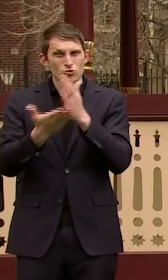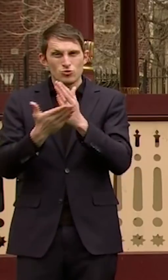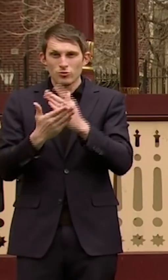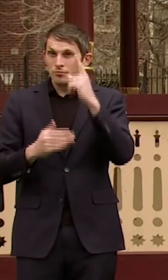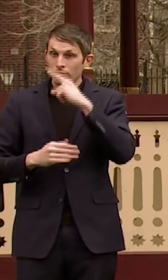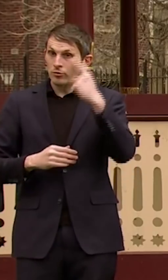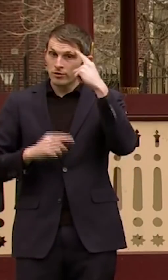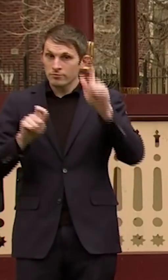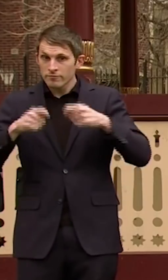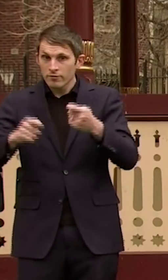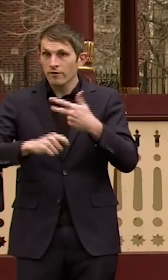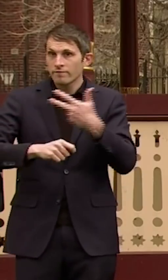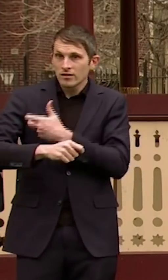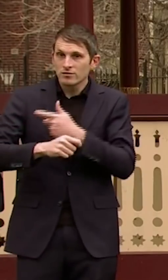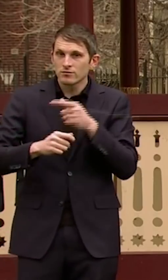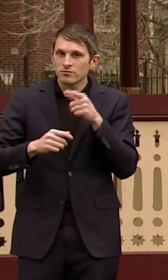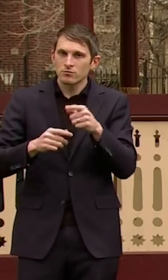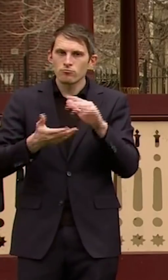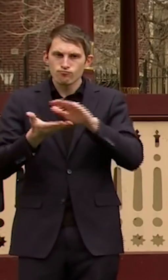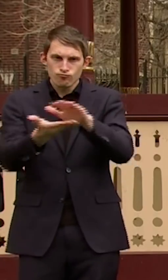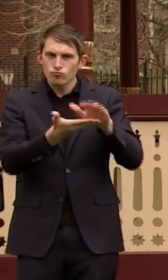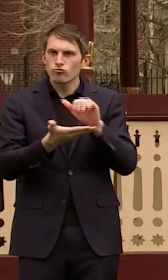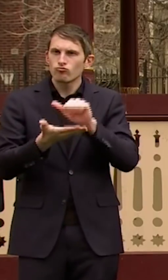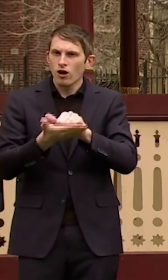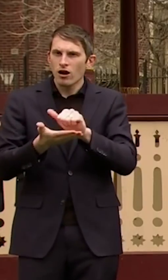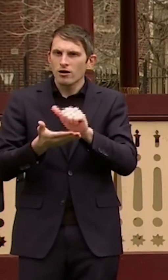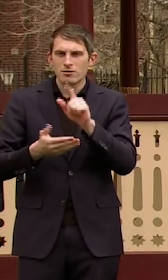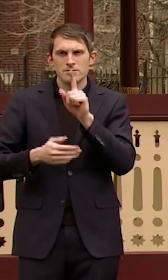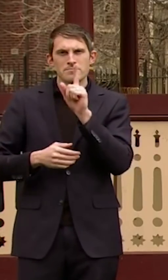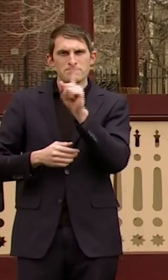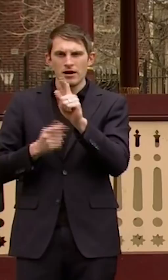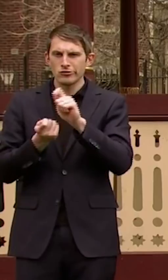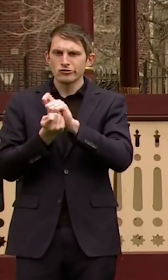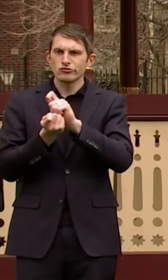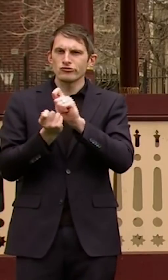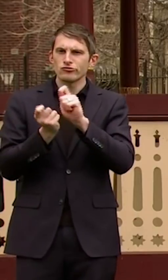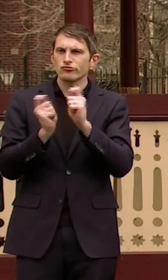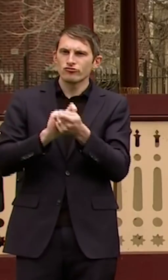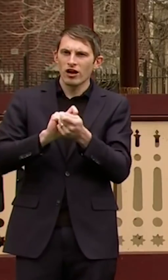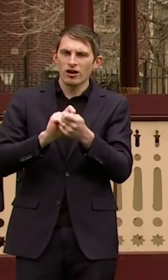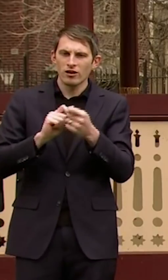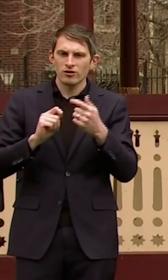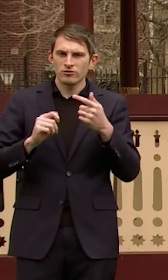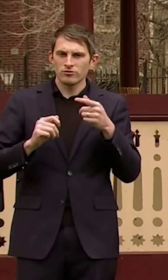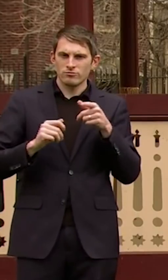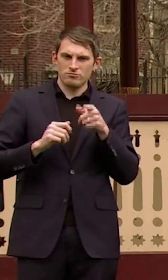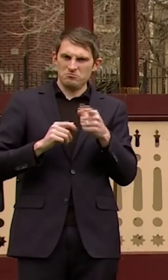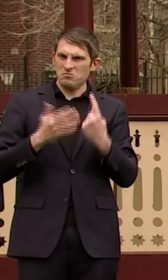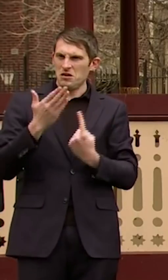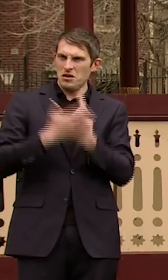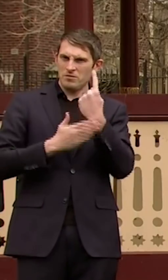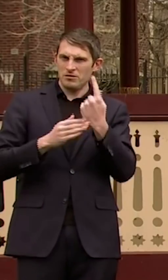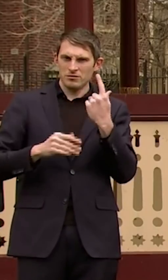is. What I didn't know was that Premier Berejiklian's in a sprint while the rest of us are supposed to do some sort of egg and spoon